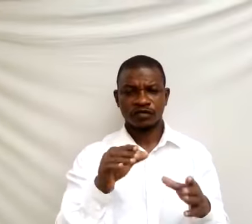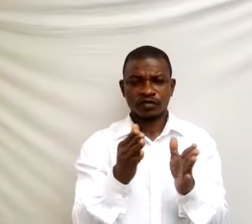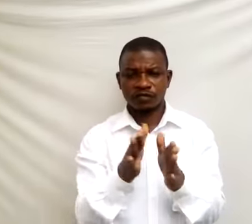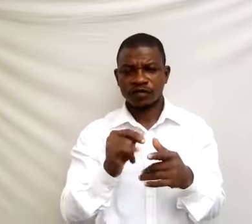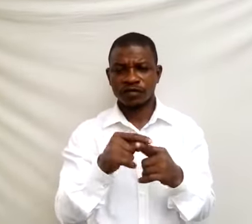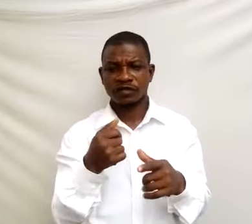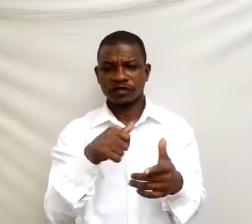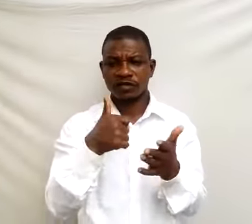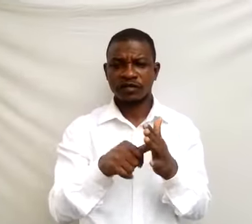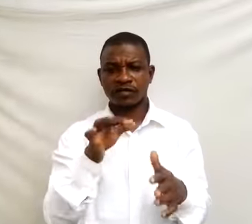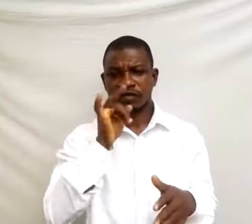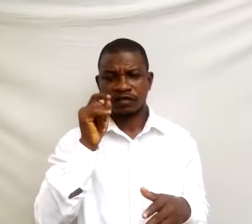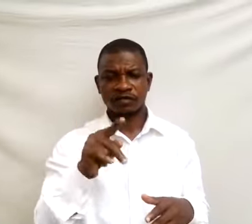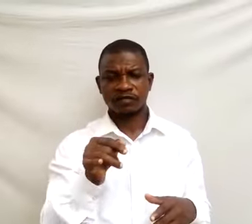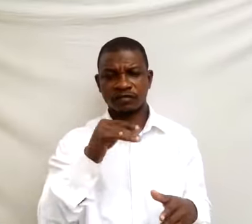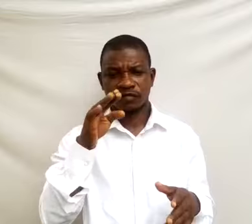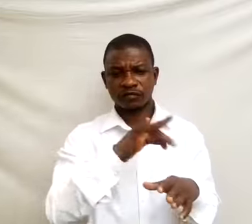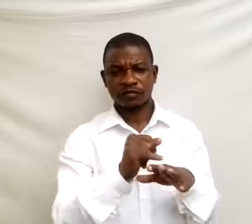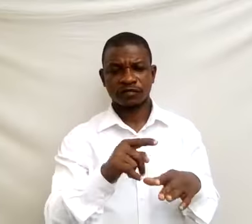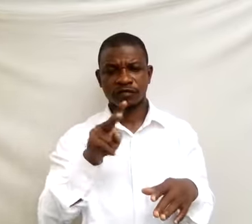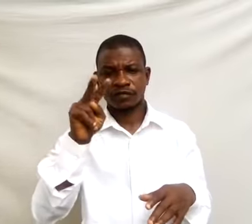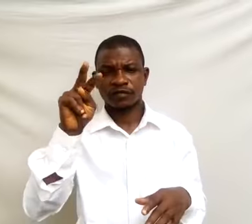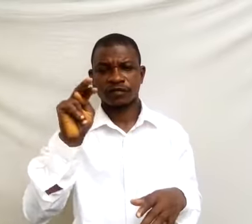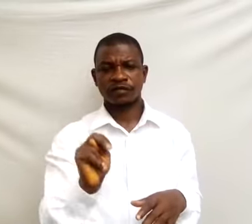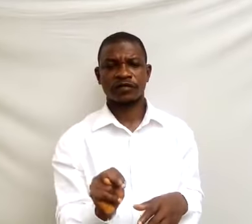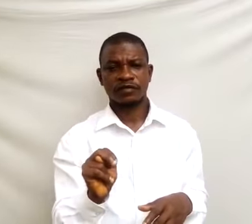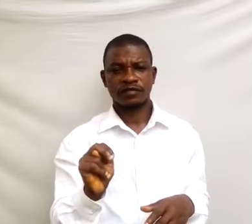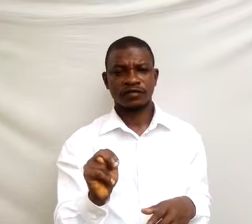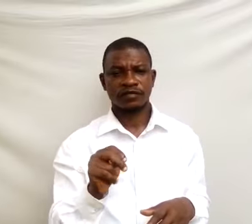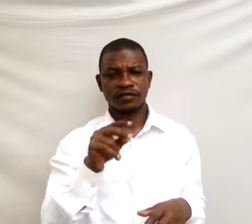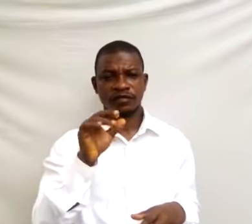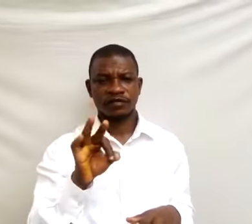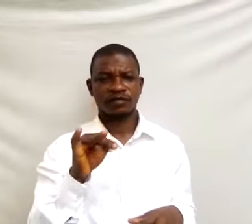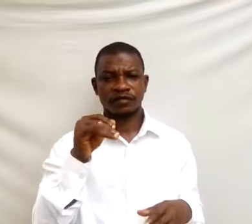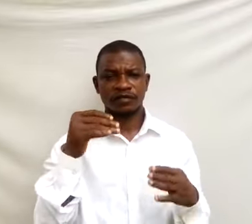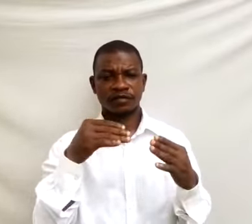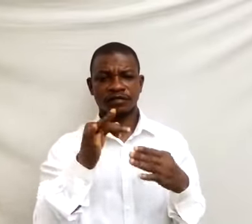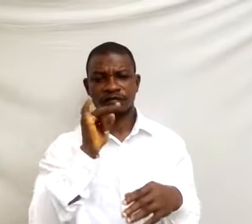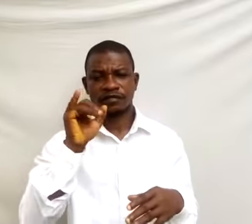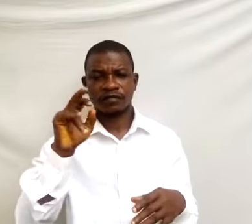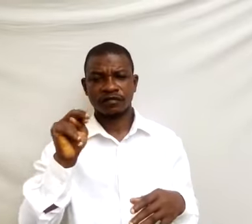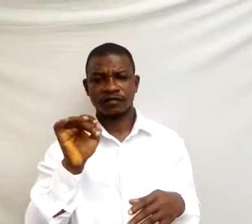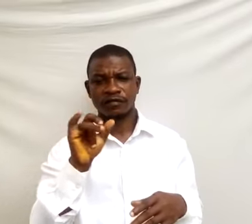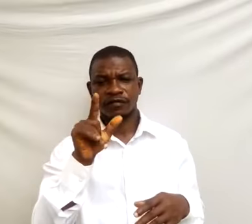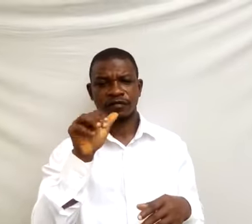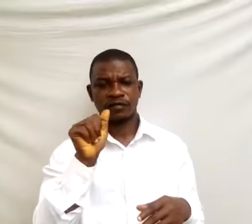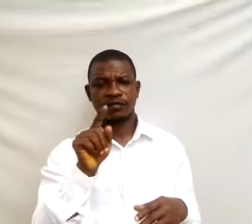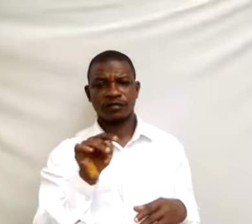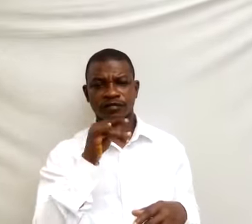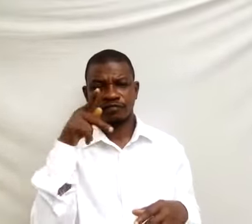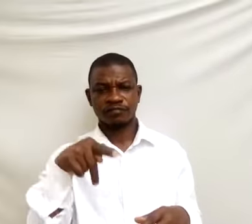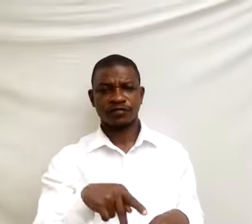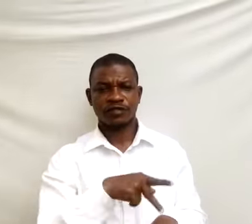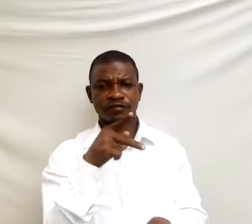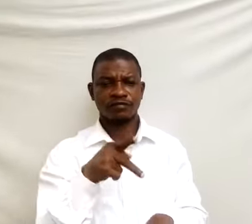raised to power of small letter n. F is inflation, P is